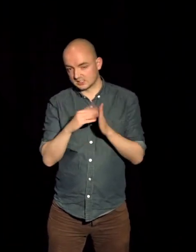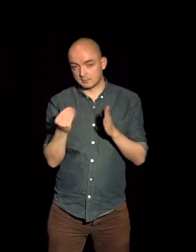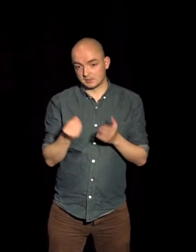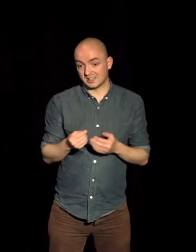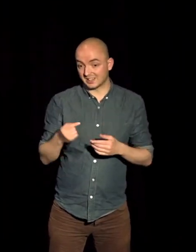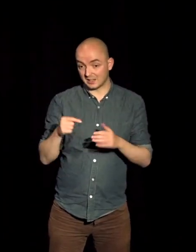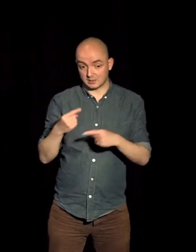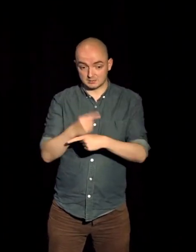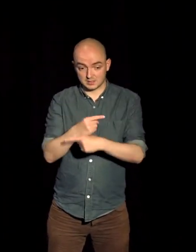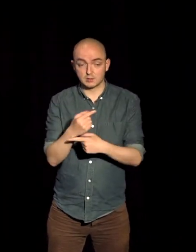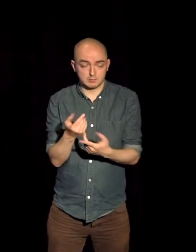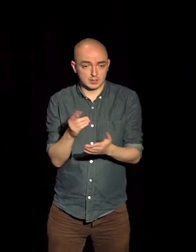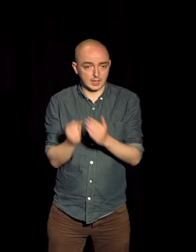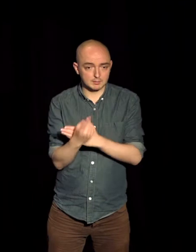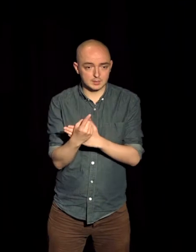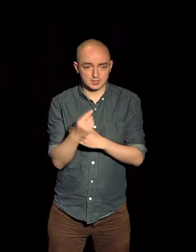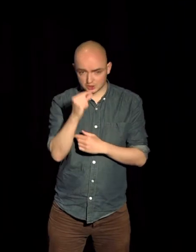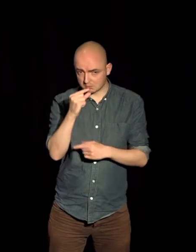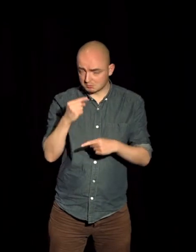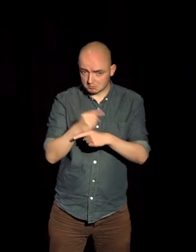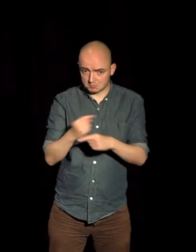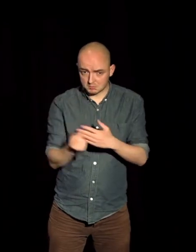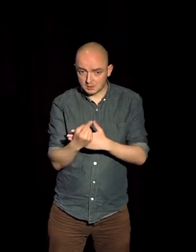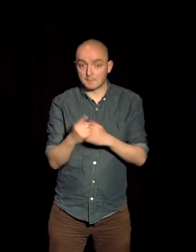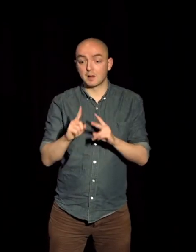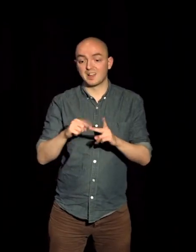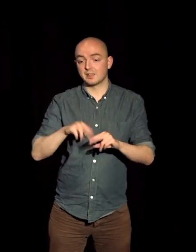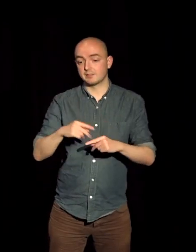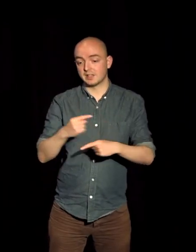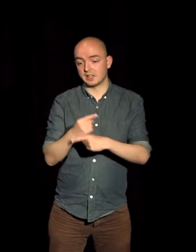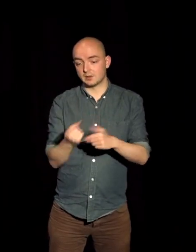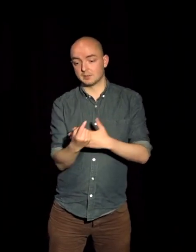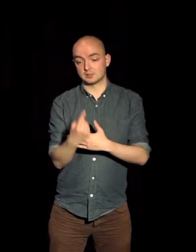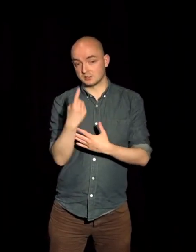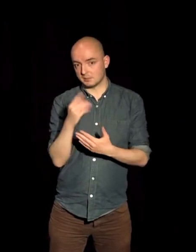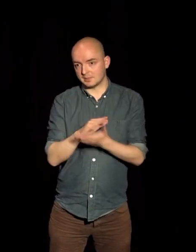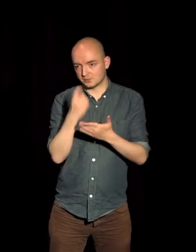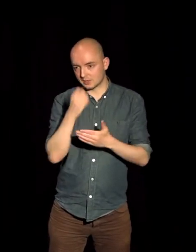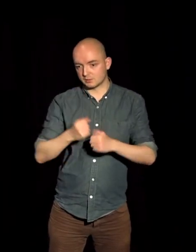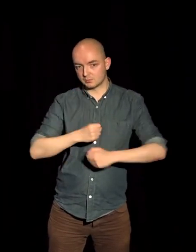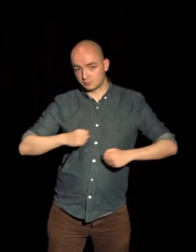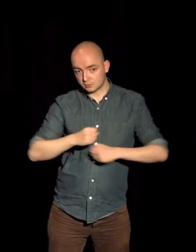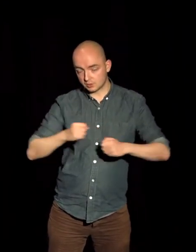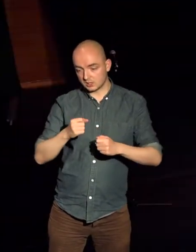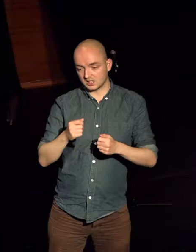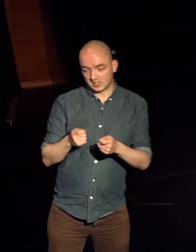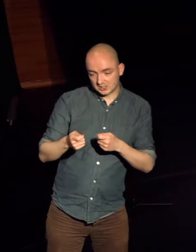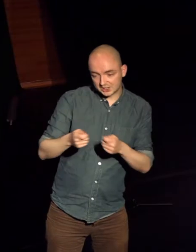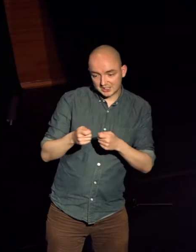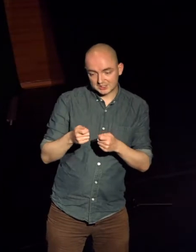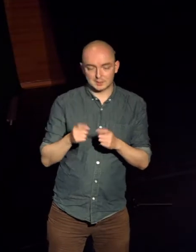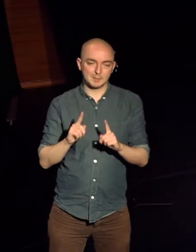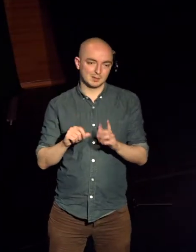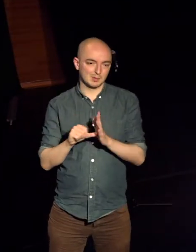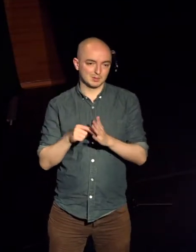slack. Don't fill the planes to capacity. Then if one is cancelled, you've got room to put people on the other planes. But that costs money.